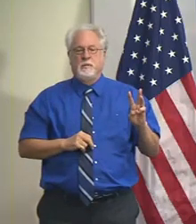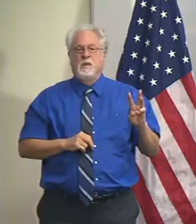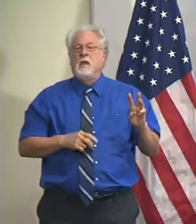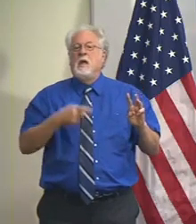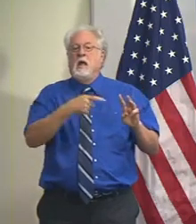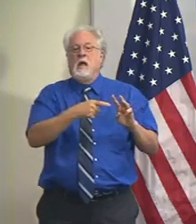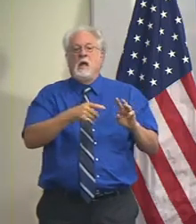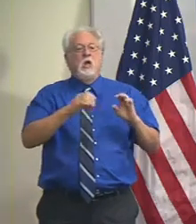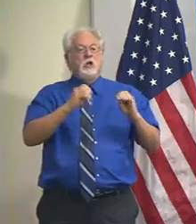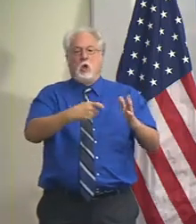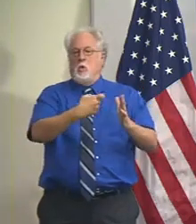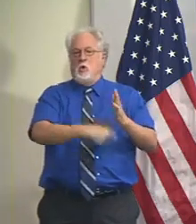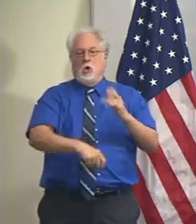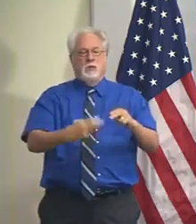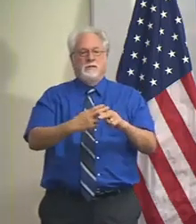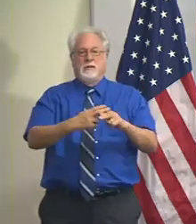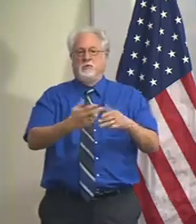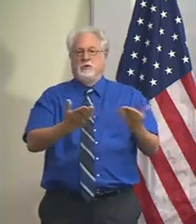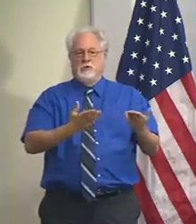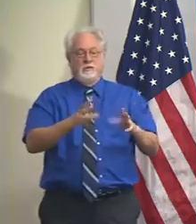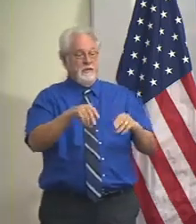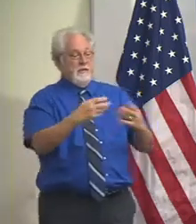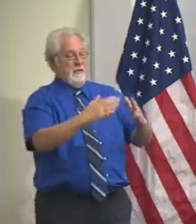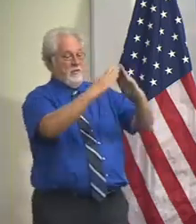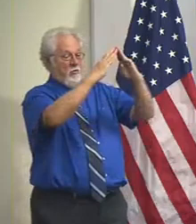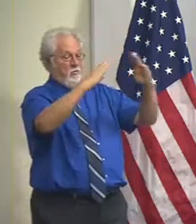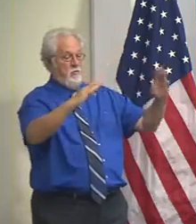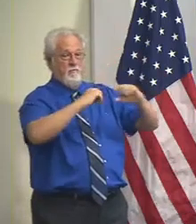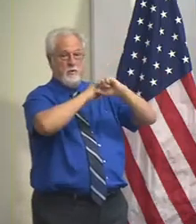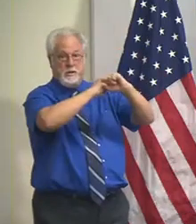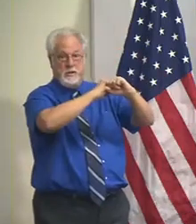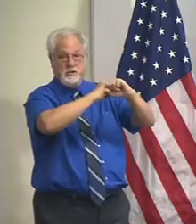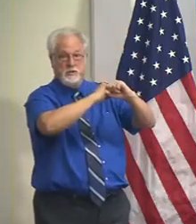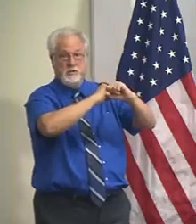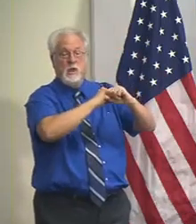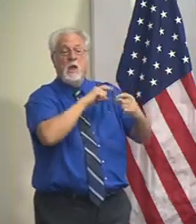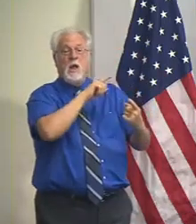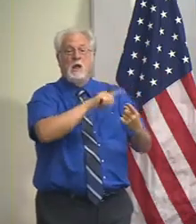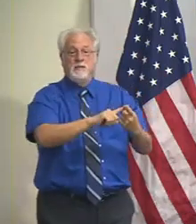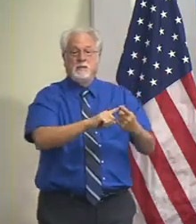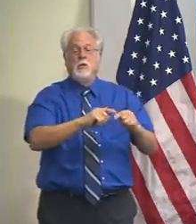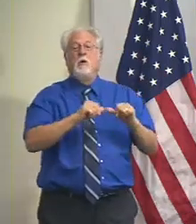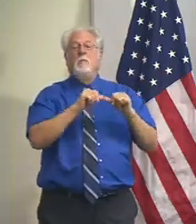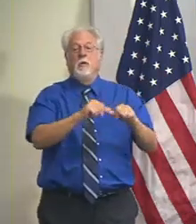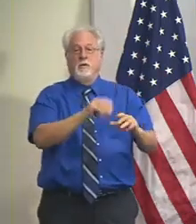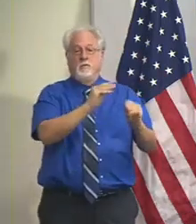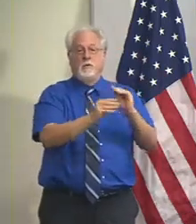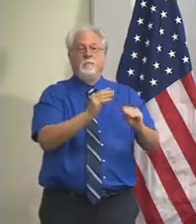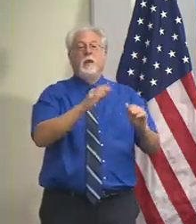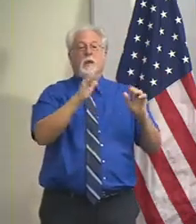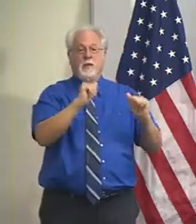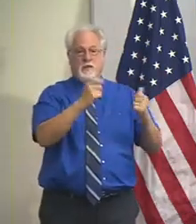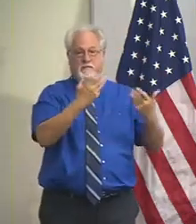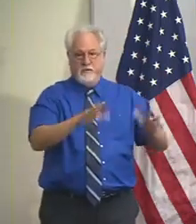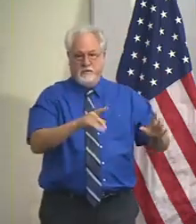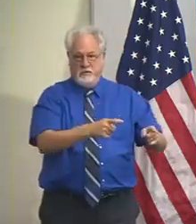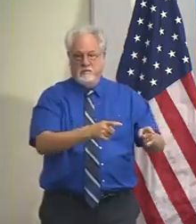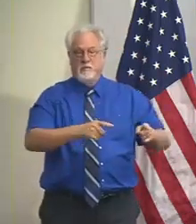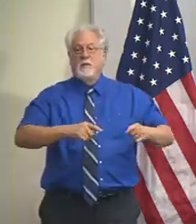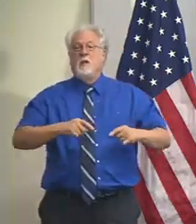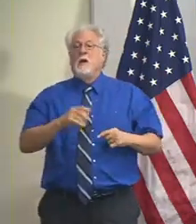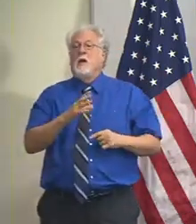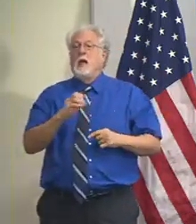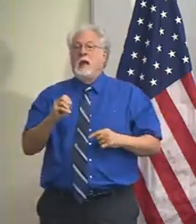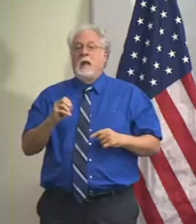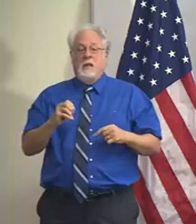This is a no-cost temporary service to give homeowners roof protection until a permanent repair can be completed.